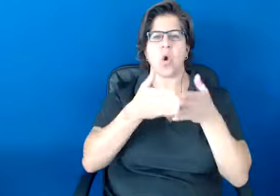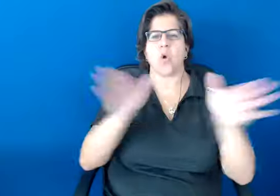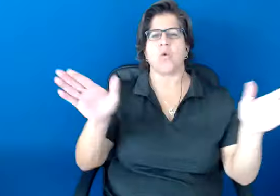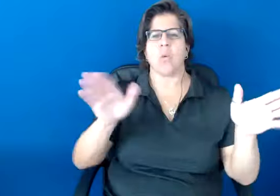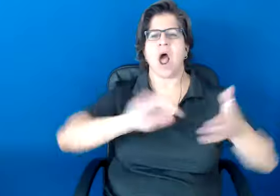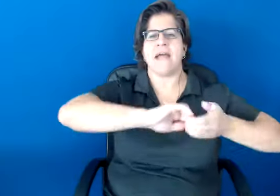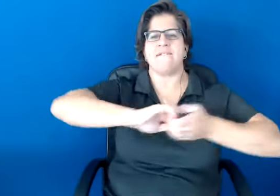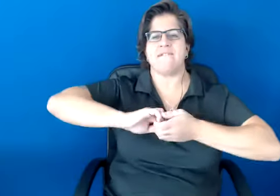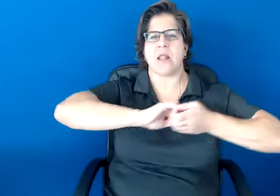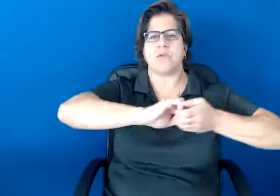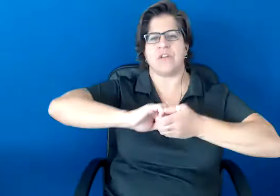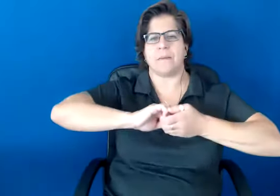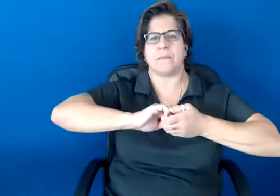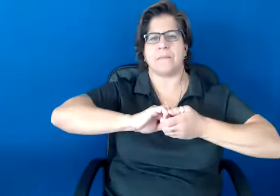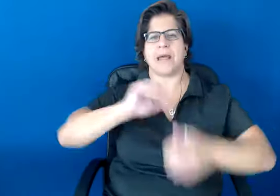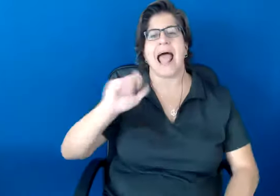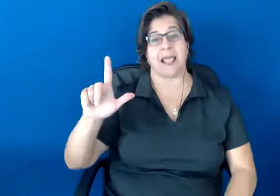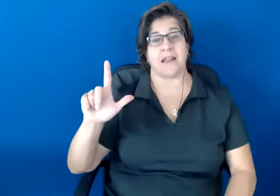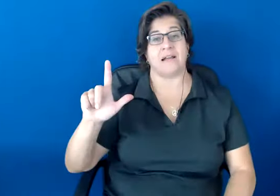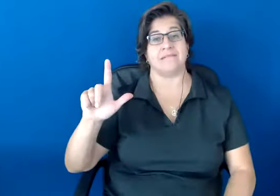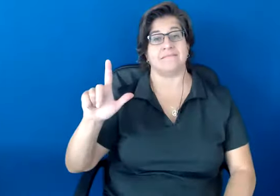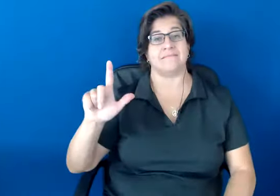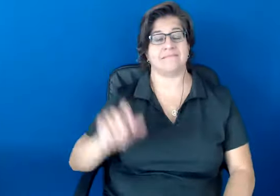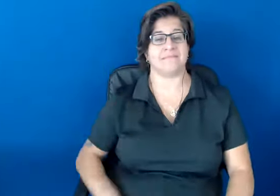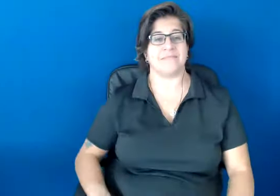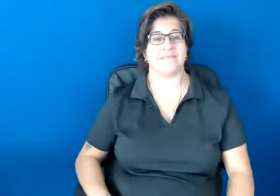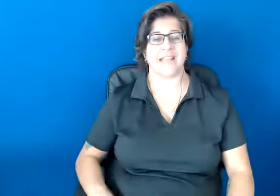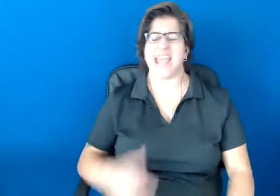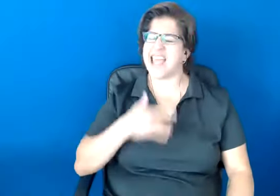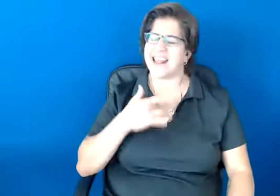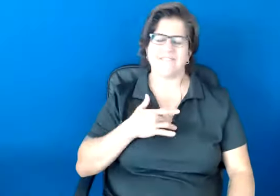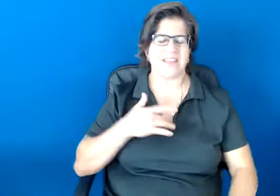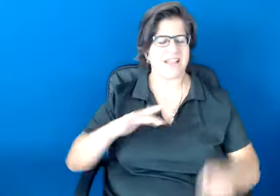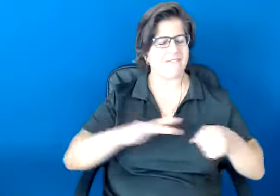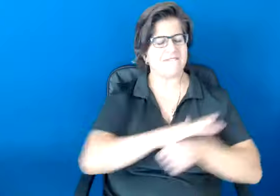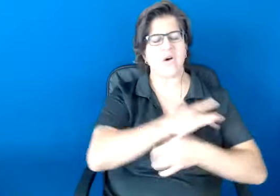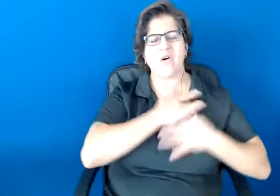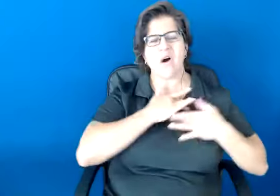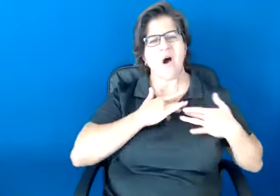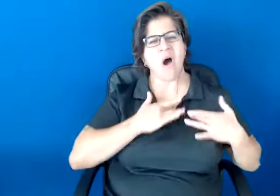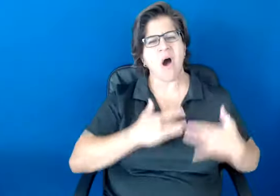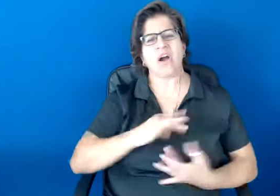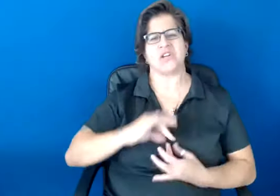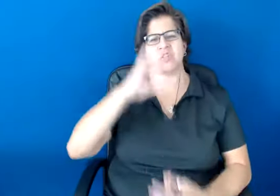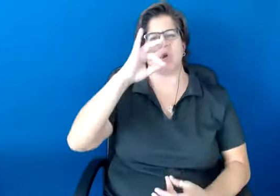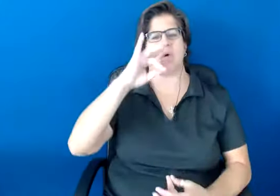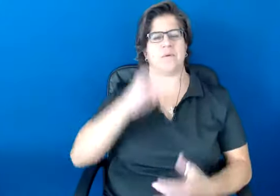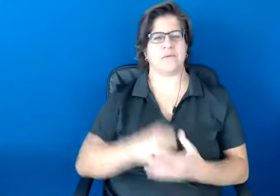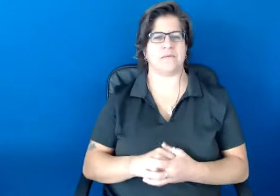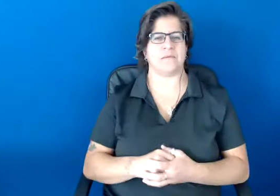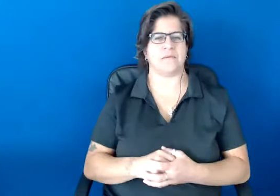Al-Anon. And so I know that I feel that with all my heart and soul. I got sober